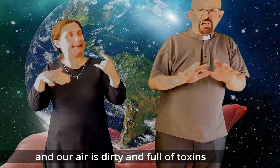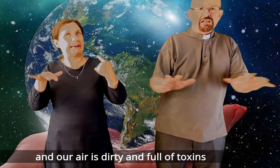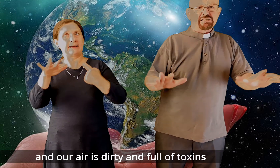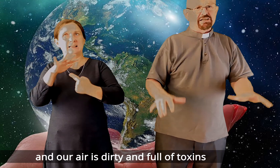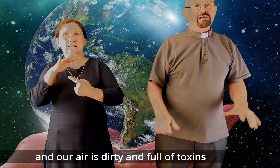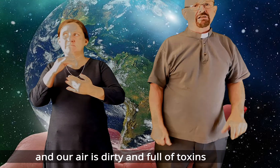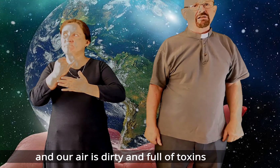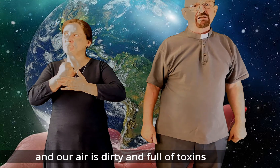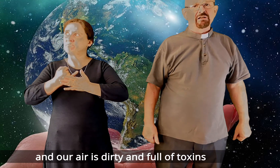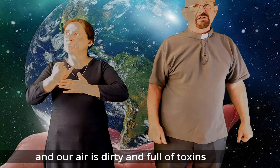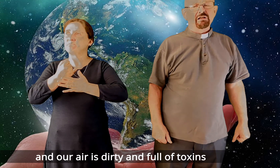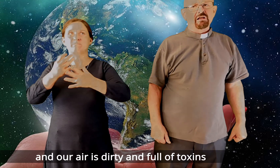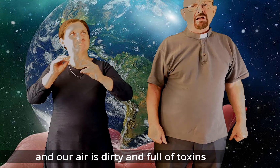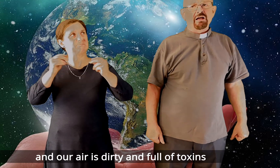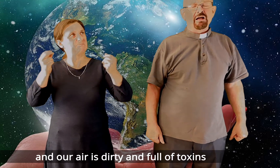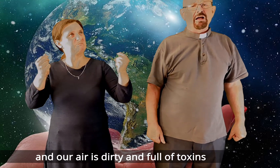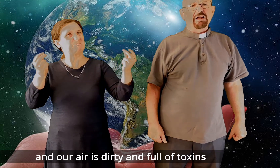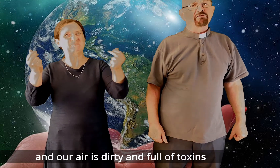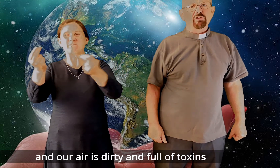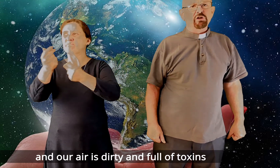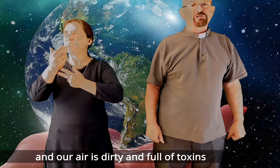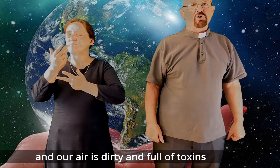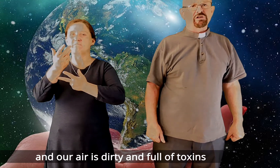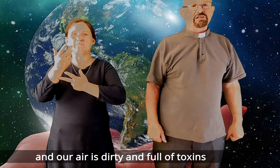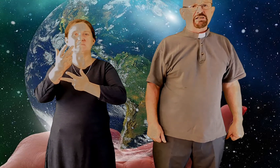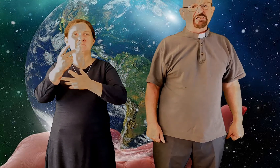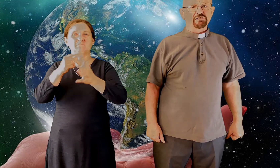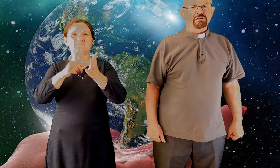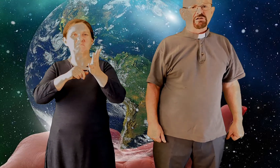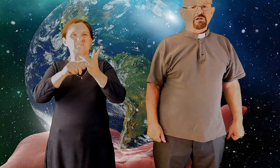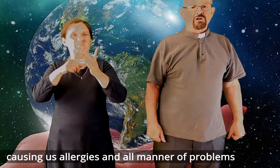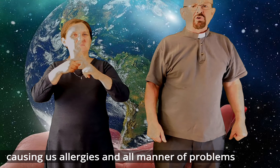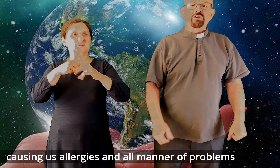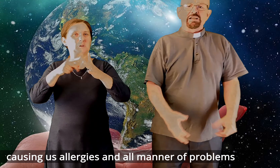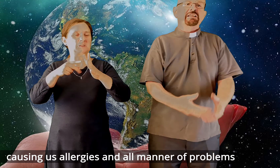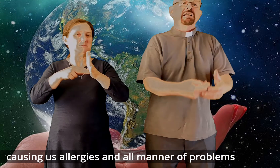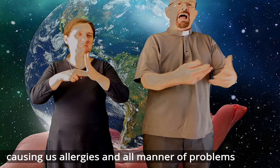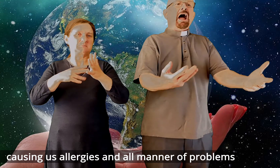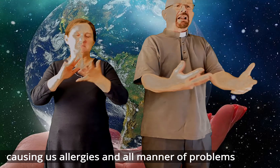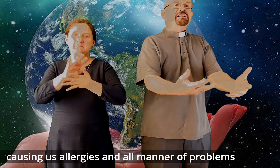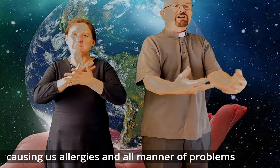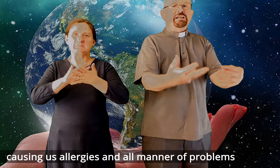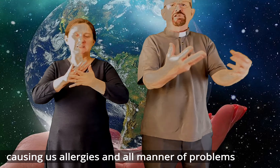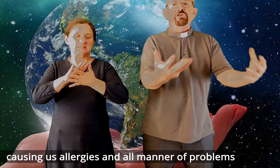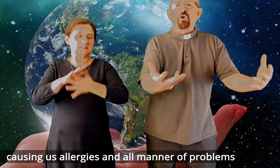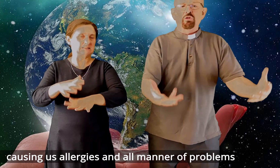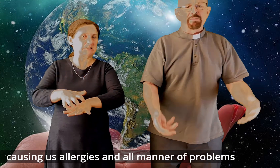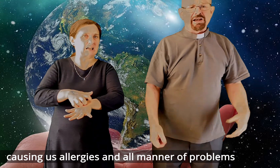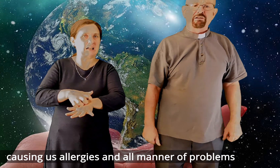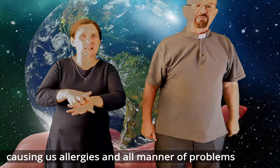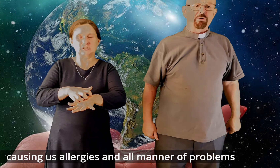dirty and full of toxins, causing us allergies and all manner of